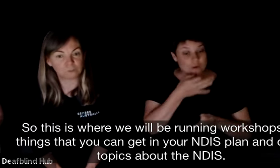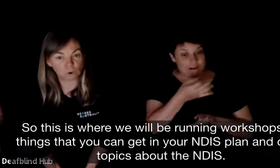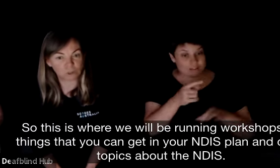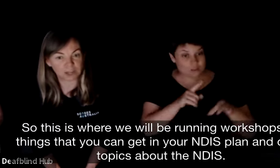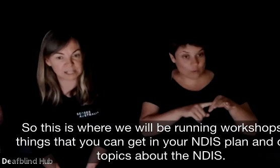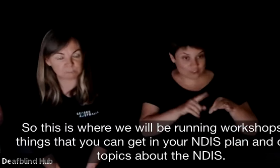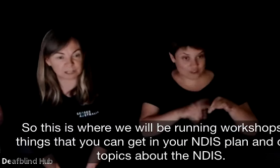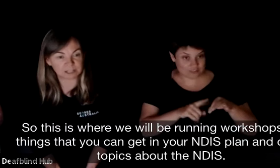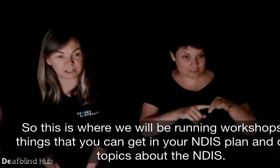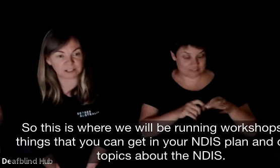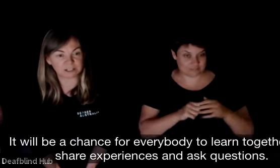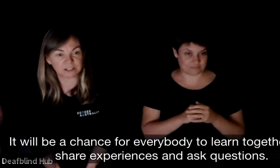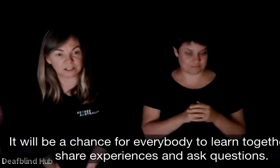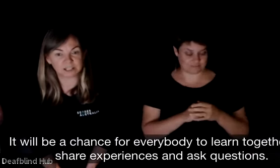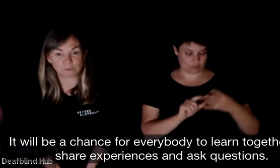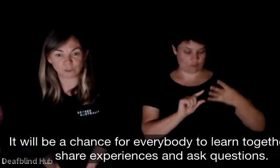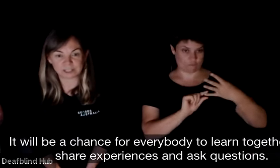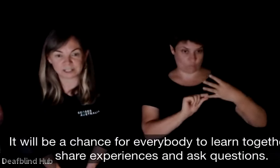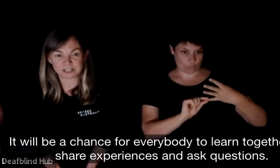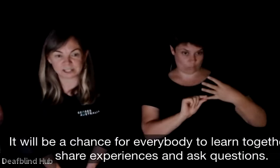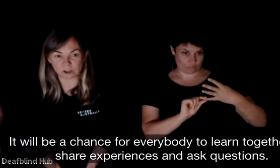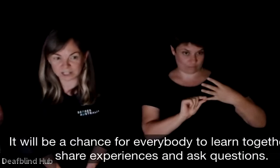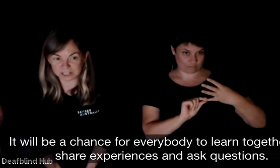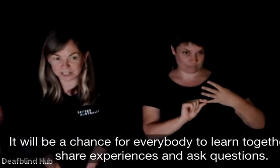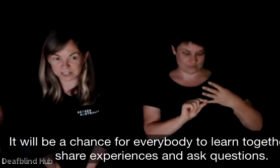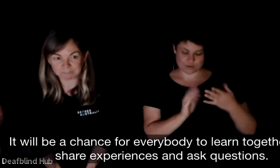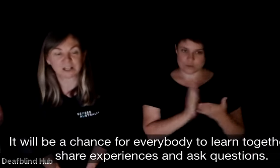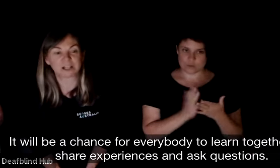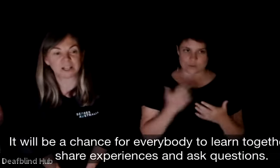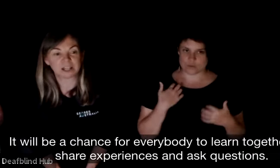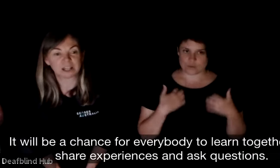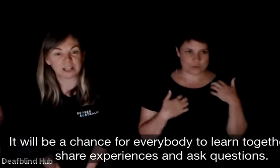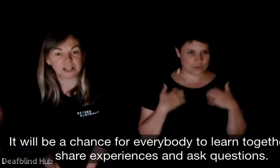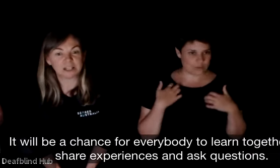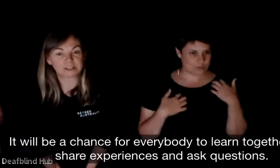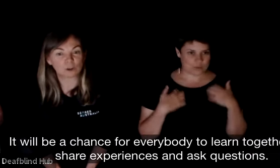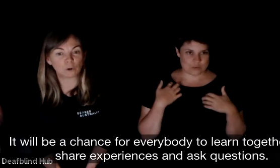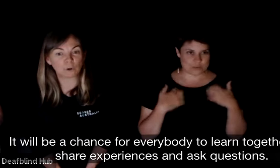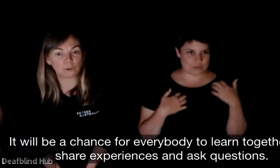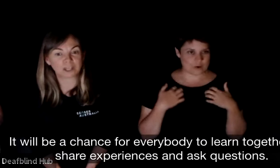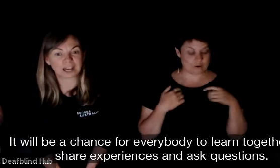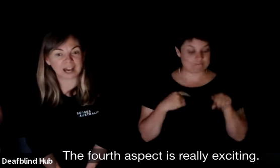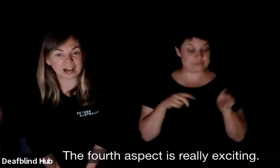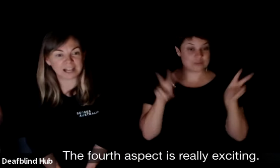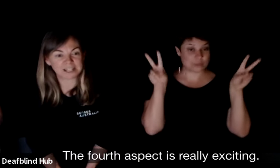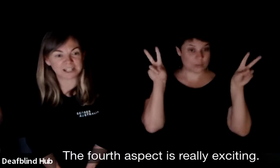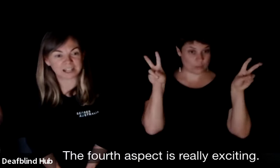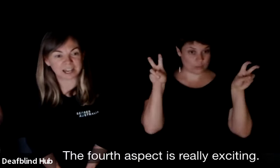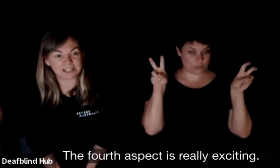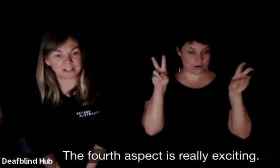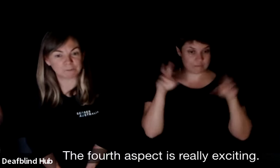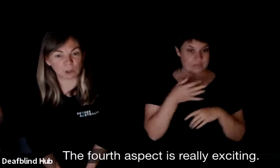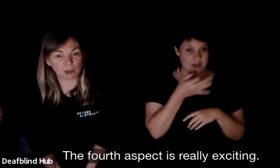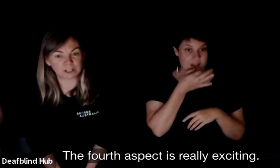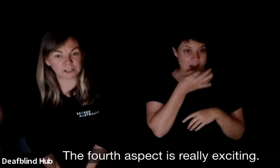The fourth aspect is really exciting. It's called Ask